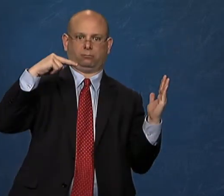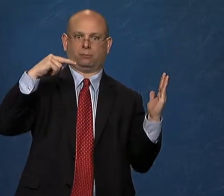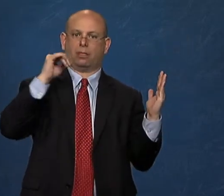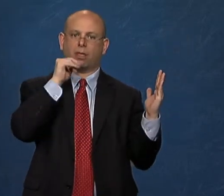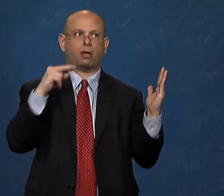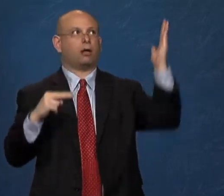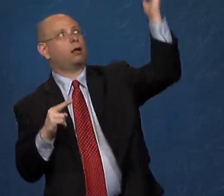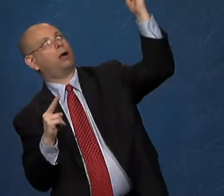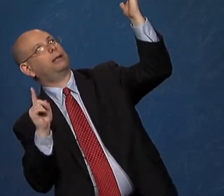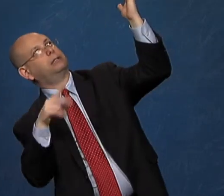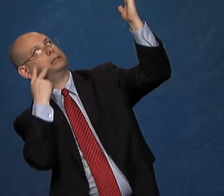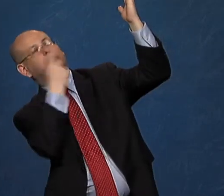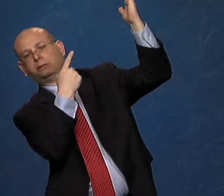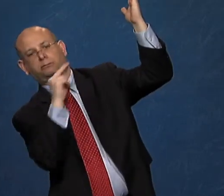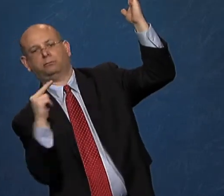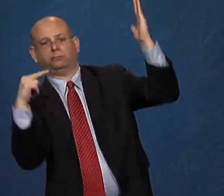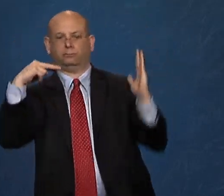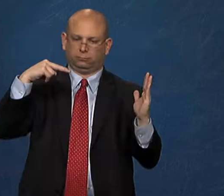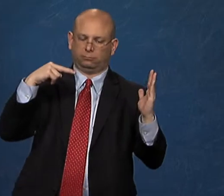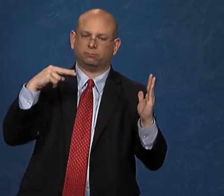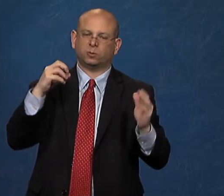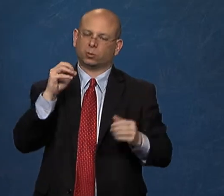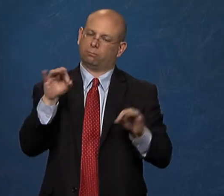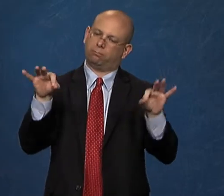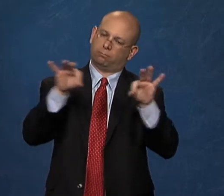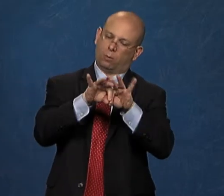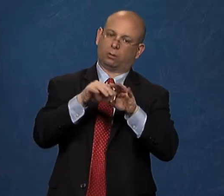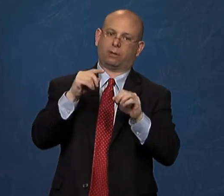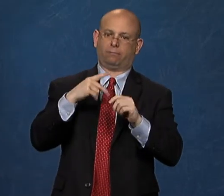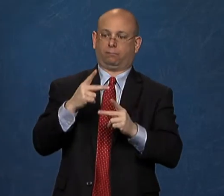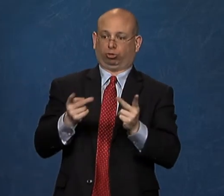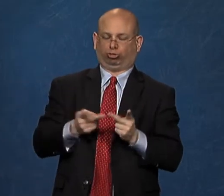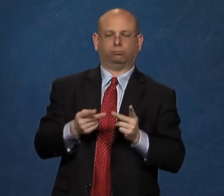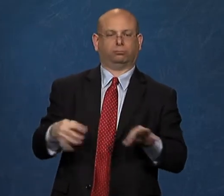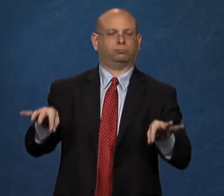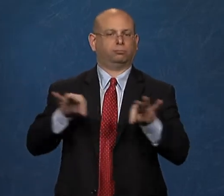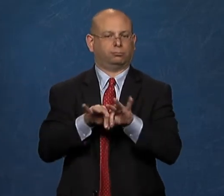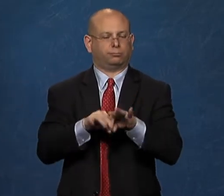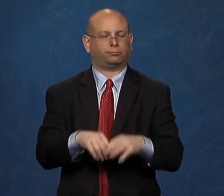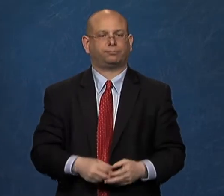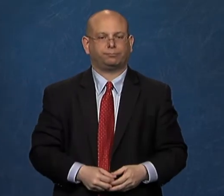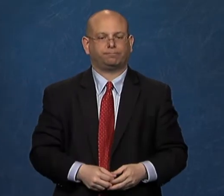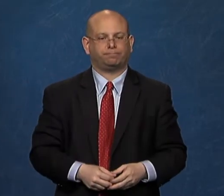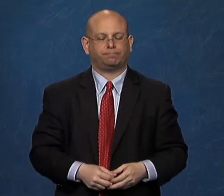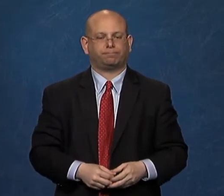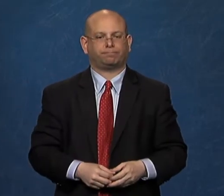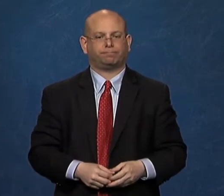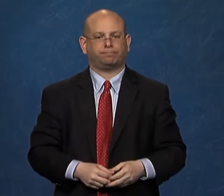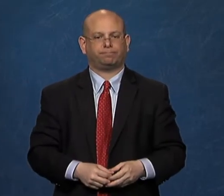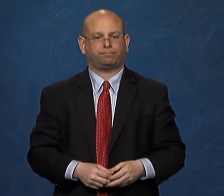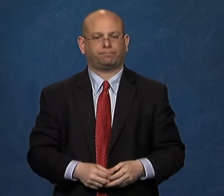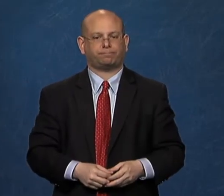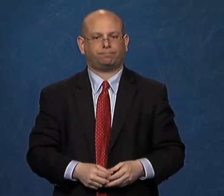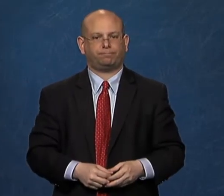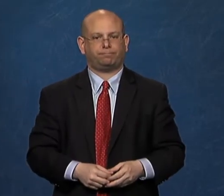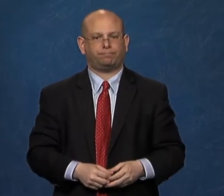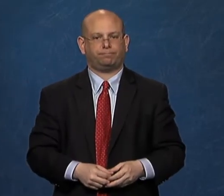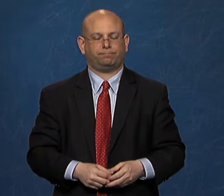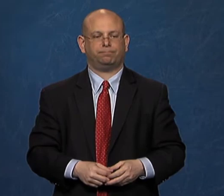be necessary so that the individual can see what the child is signing, and also the TV screen needs to be lowered so that the child can easily